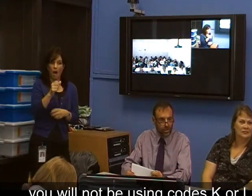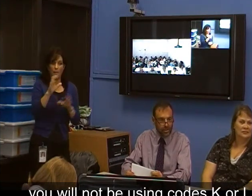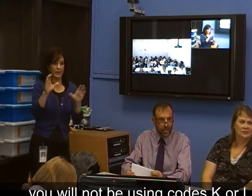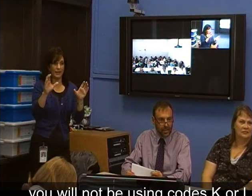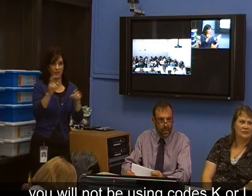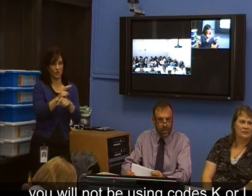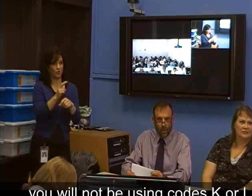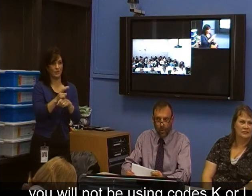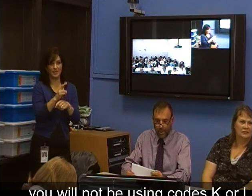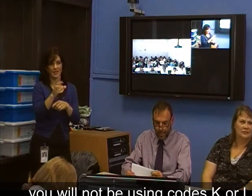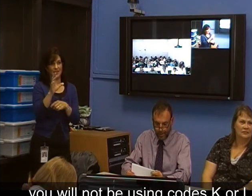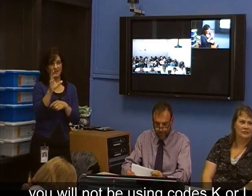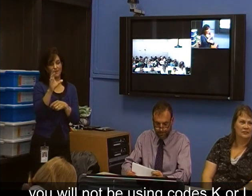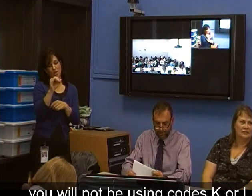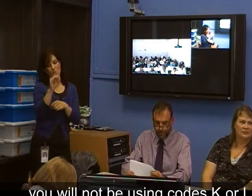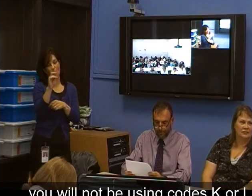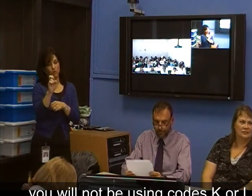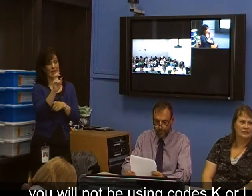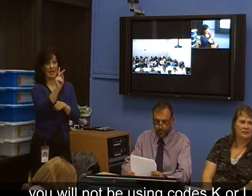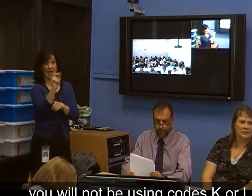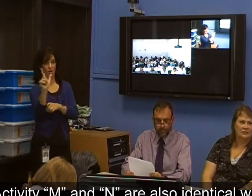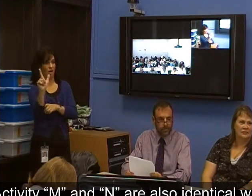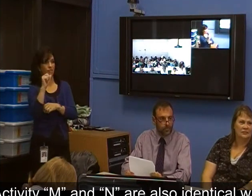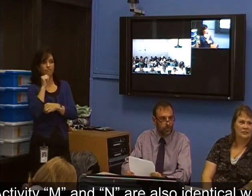codes K or L.